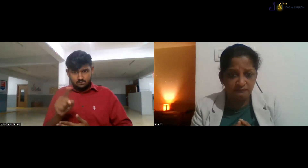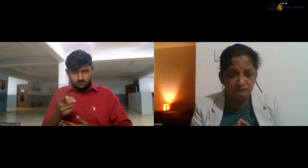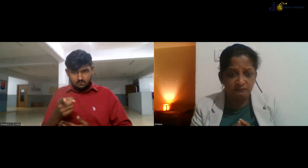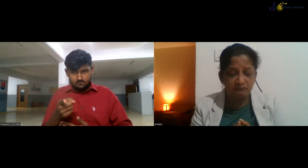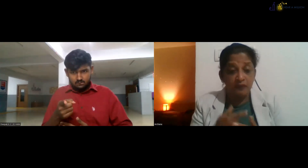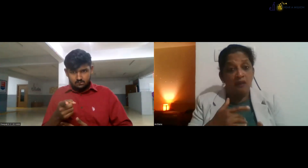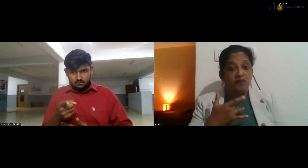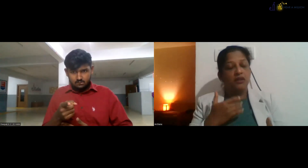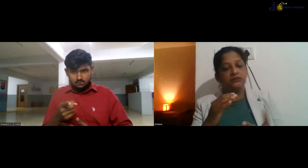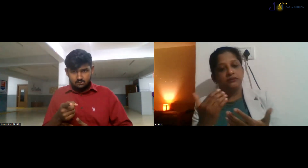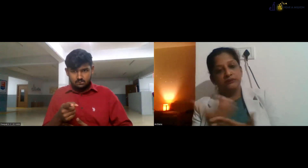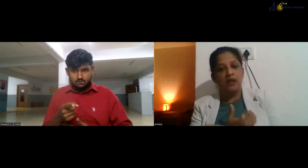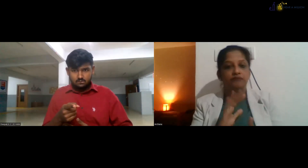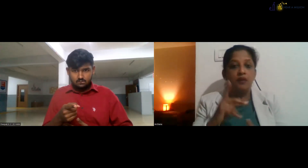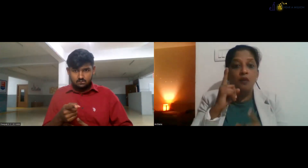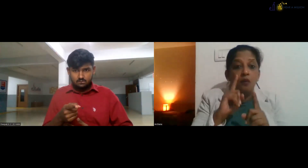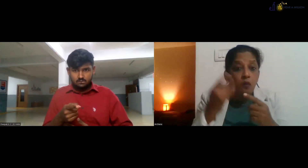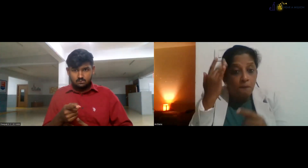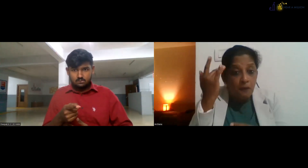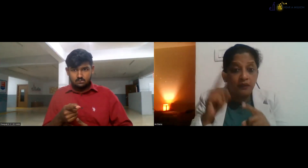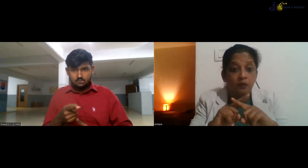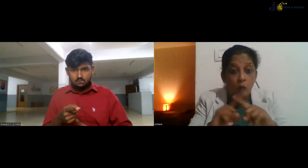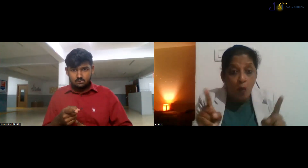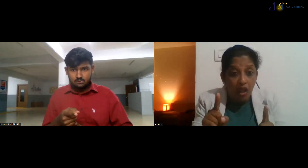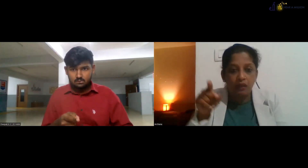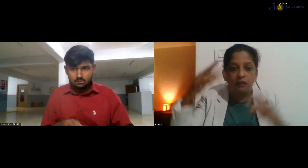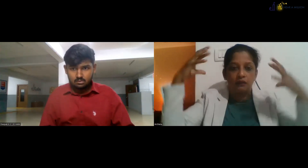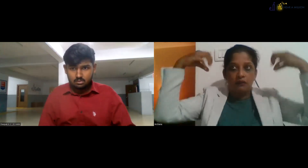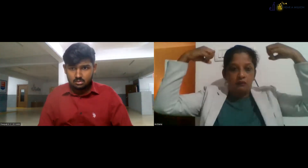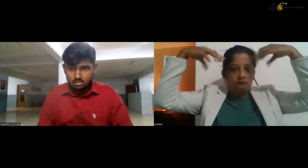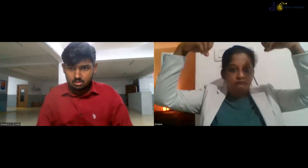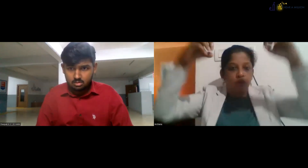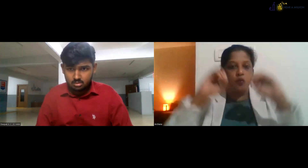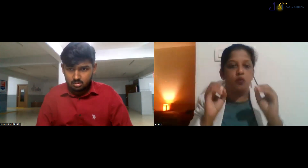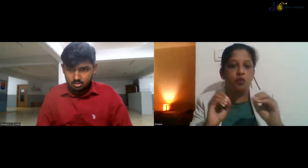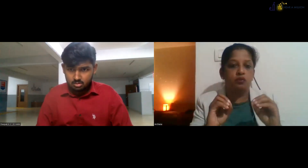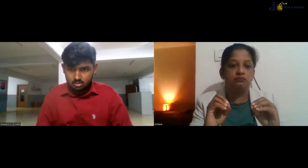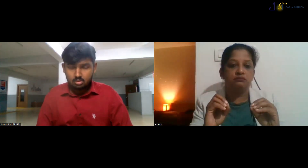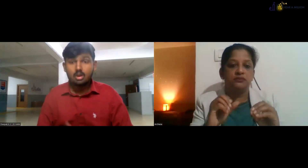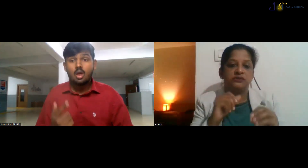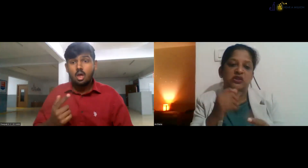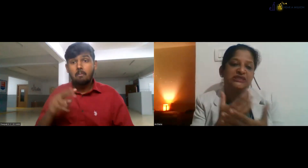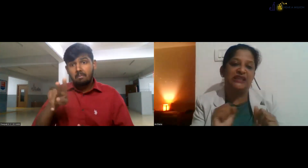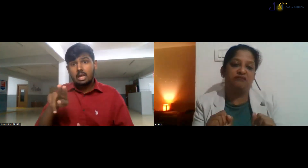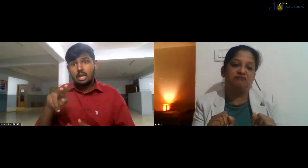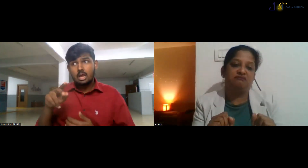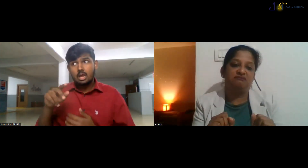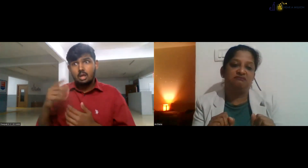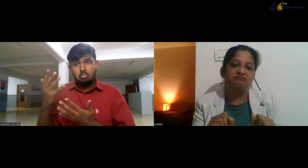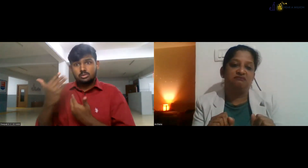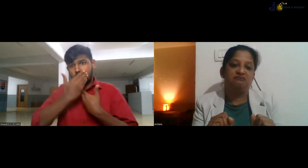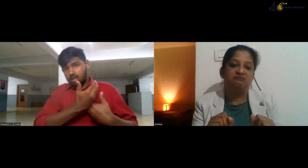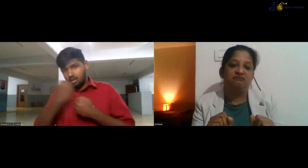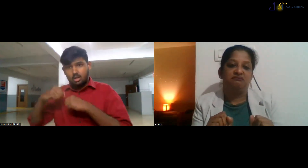So if you are riding at the night, you think that this is not safe. Yes, on